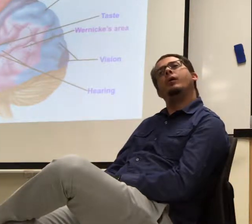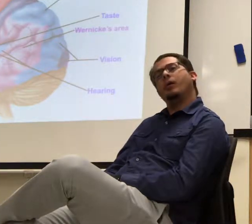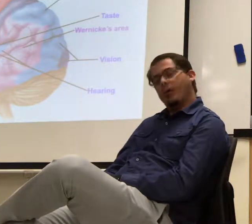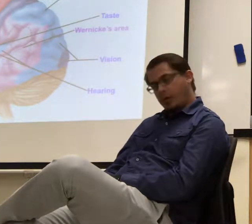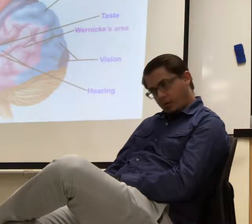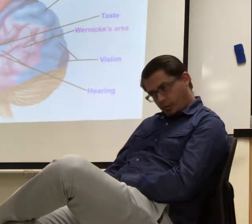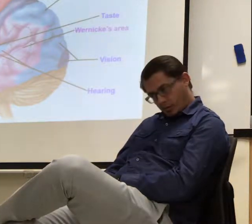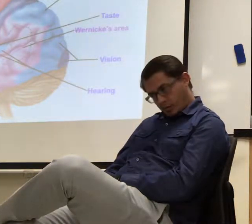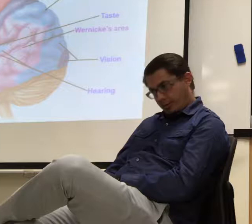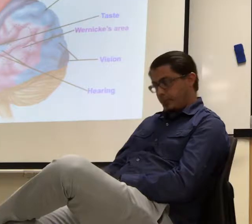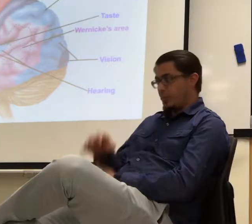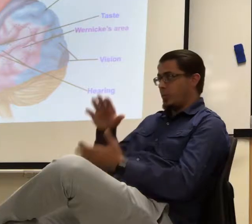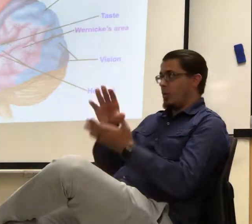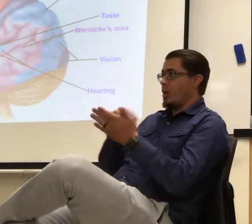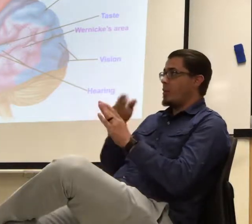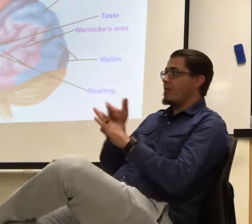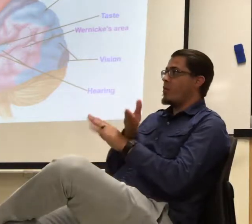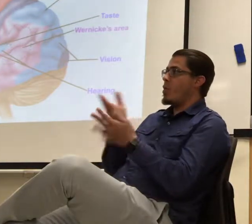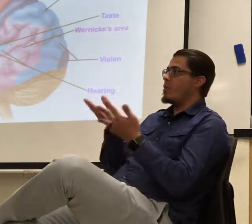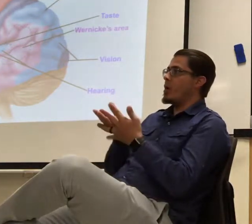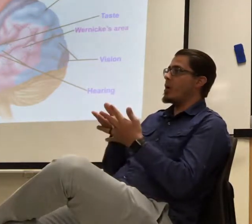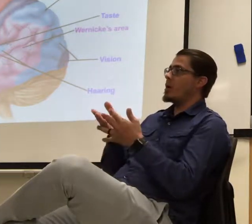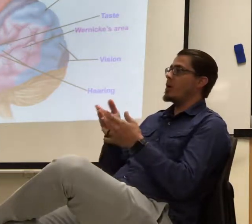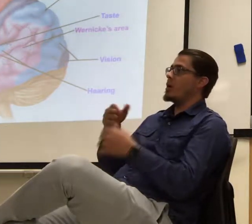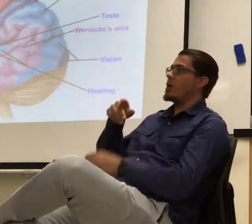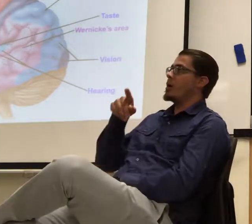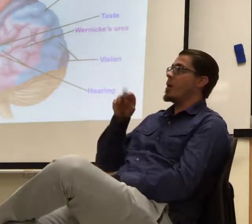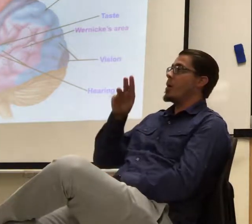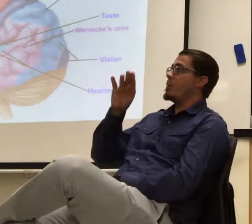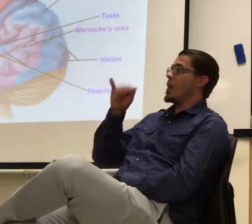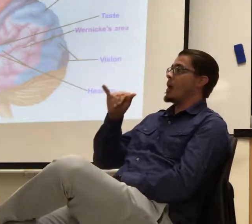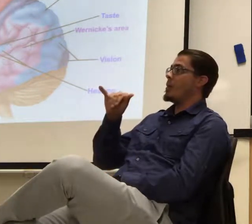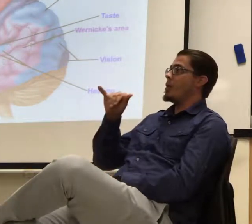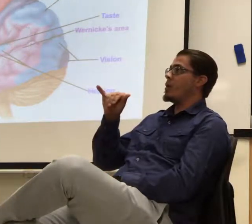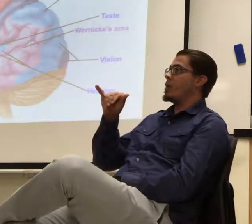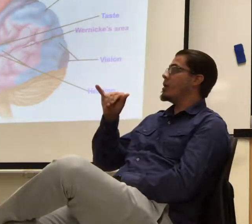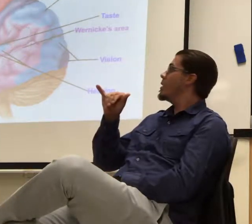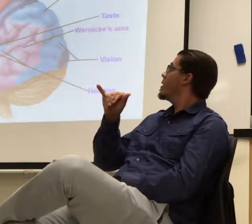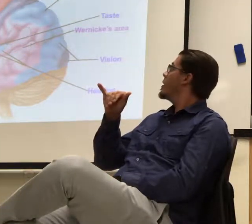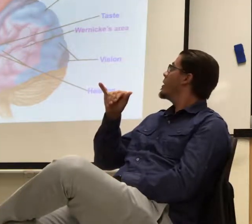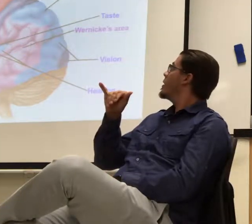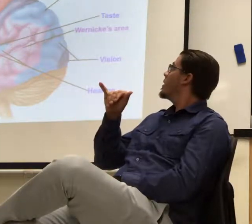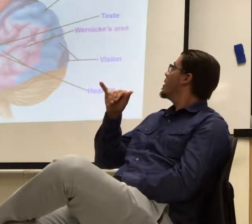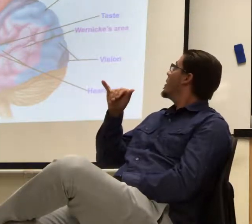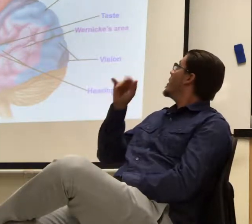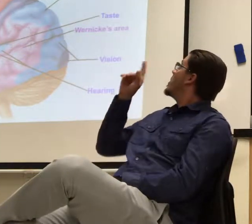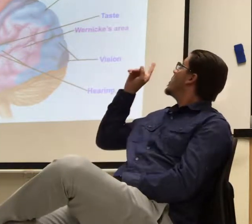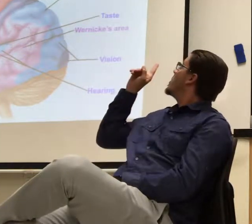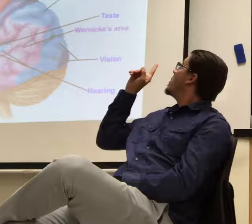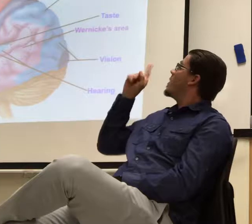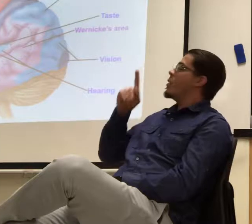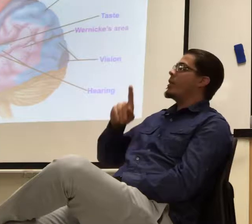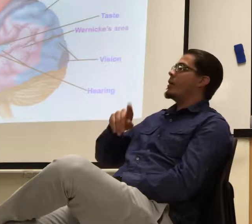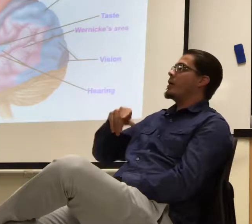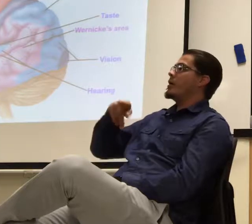Well, the one we learned before the break is the primary somatosensory cortex, or the postcentral gyrus.